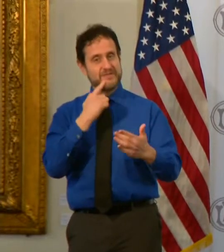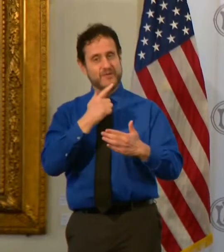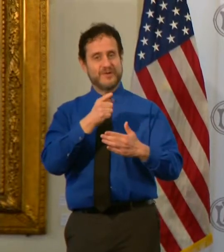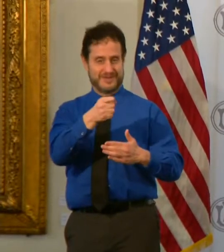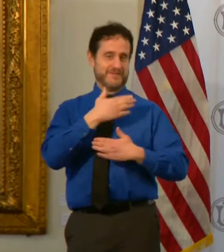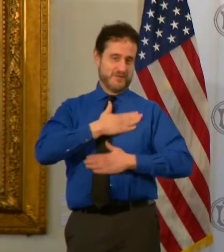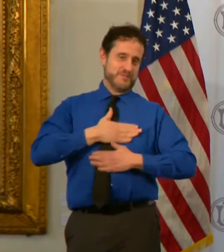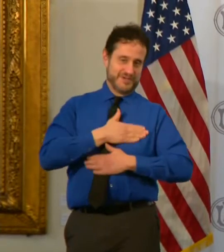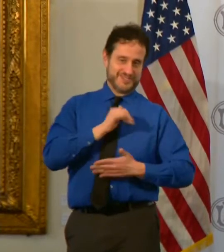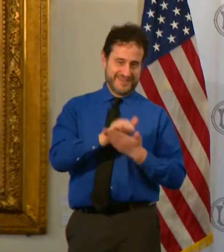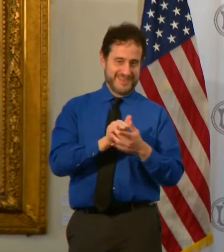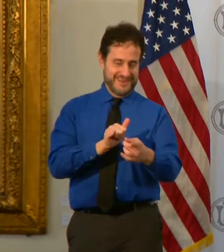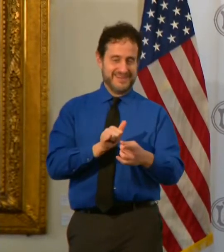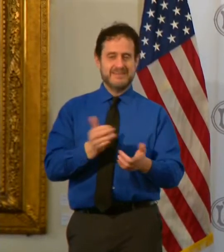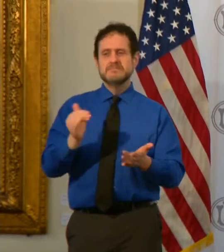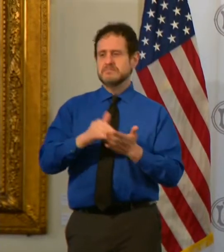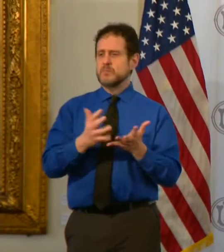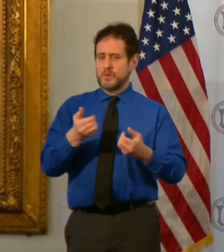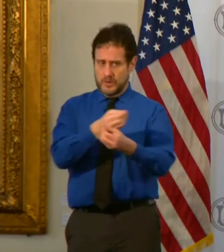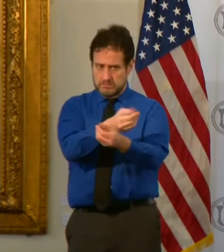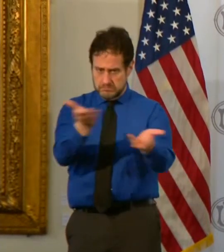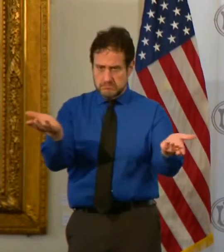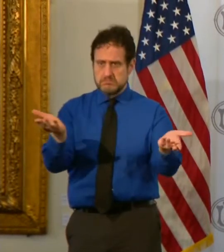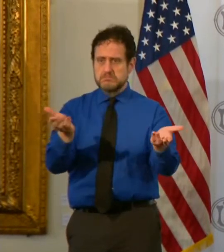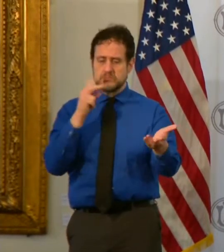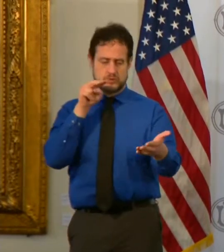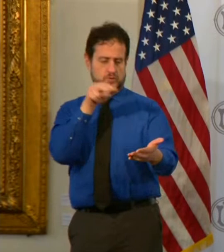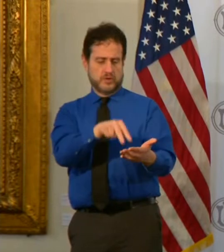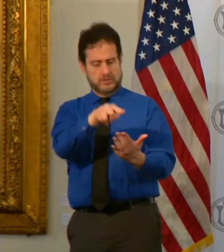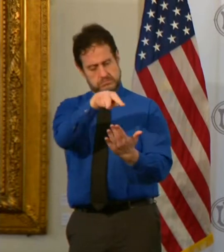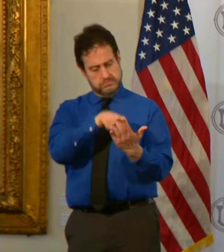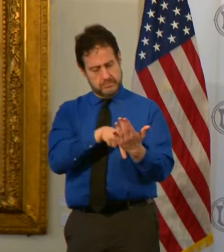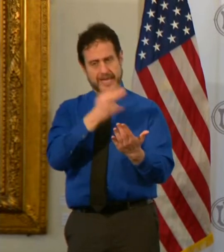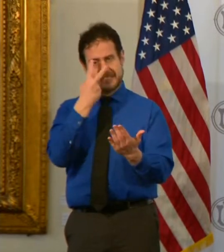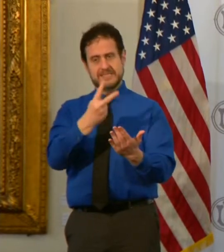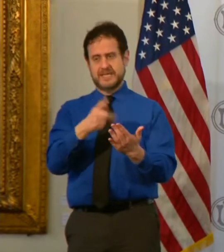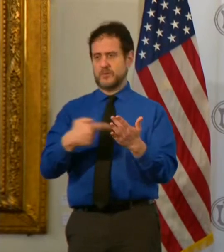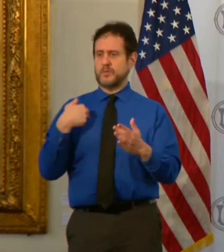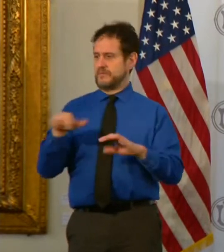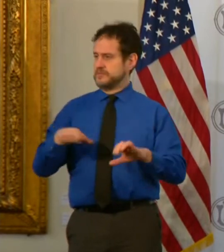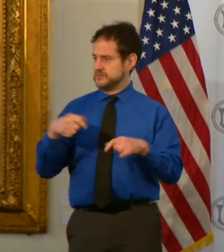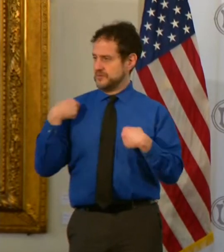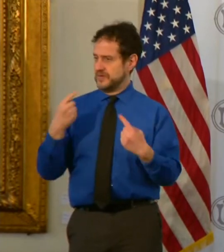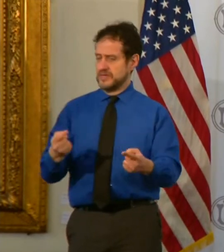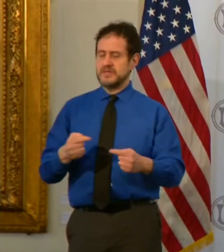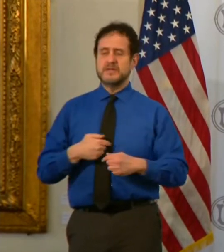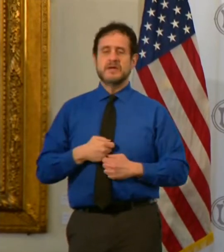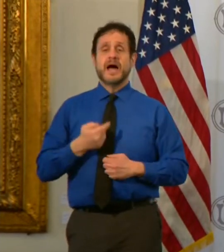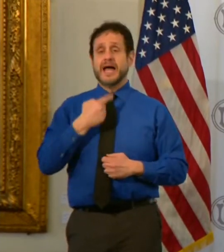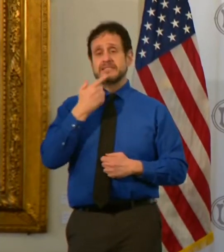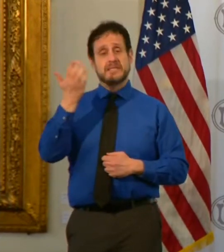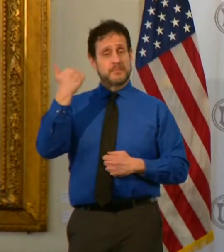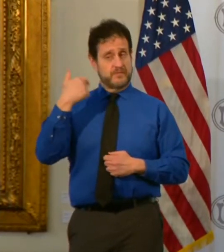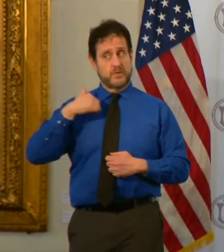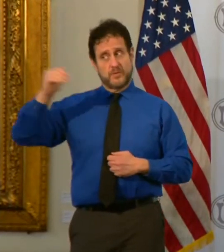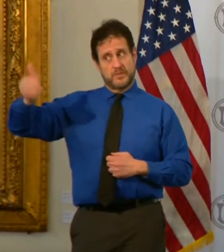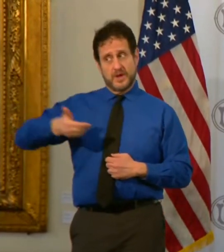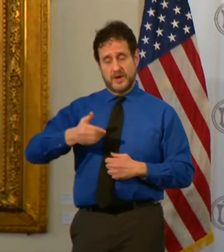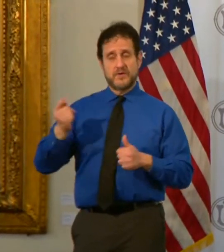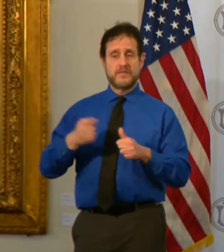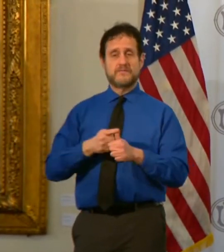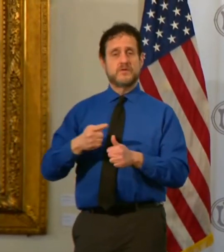appreciating it. And again, we want you all to be able to look and see what we're doing. As I said before, when I hired our first chief